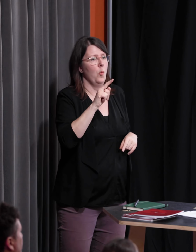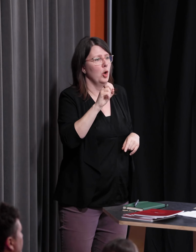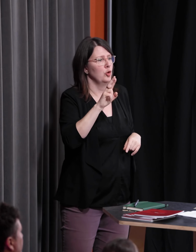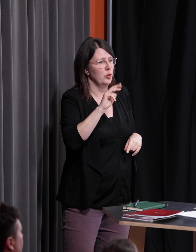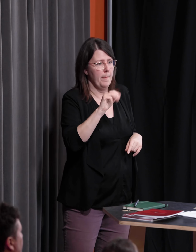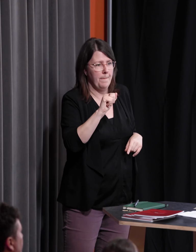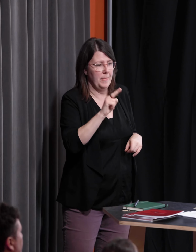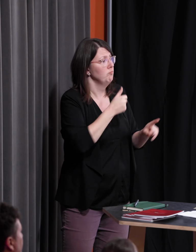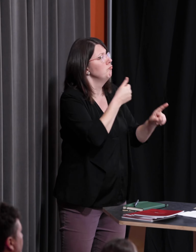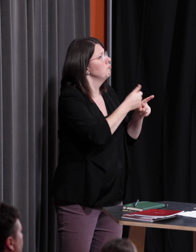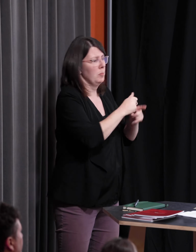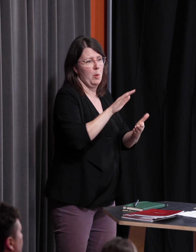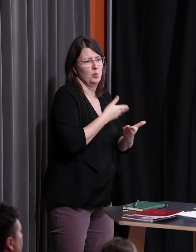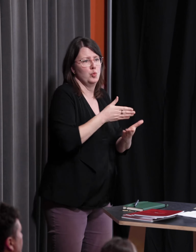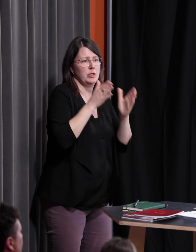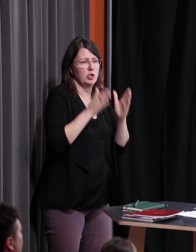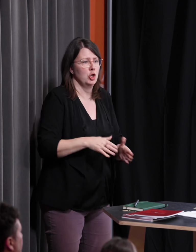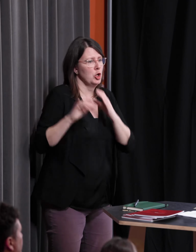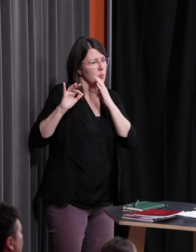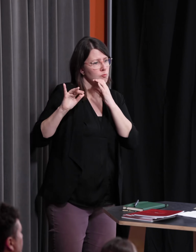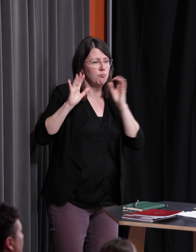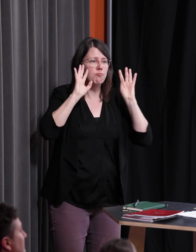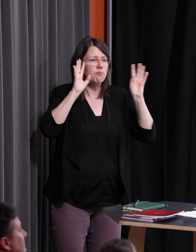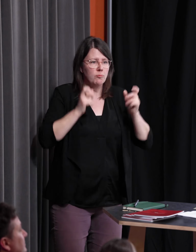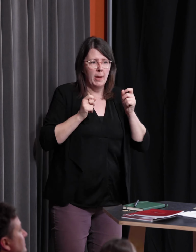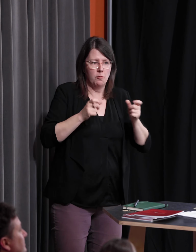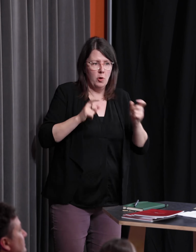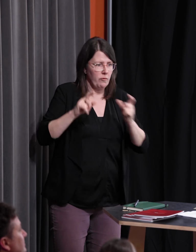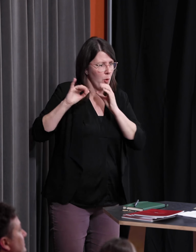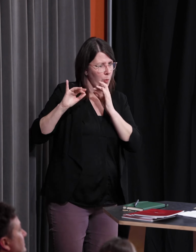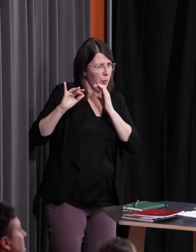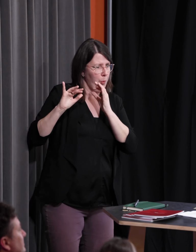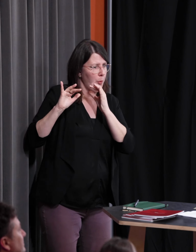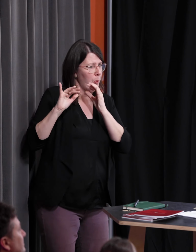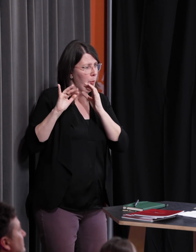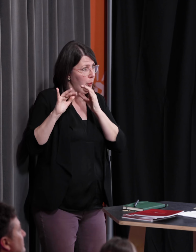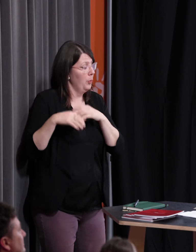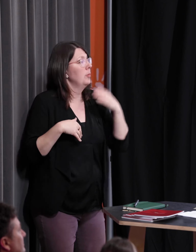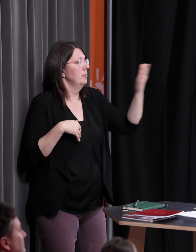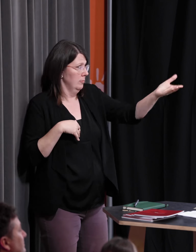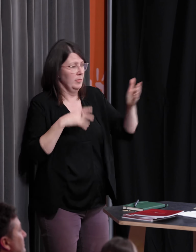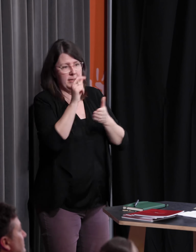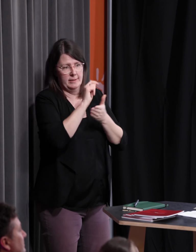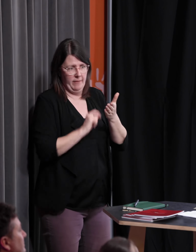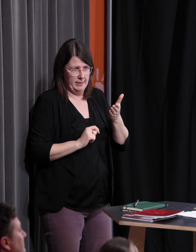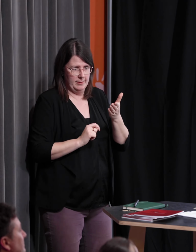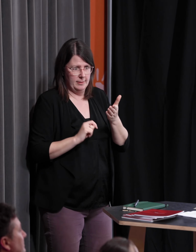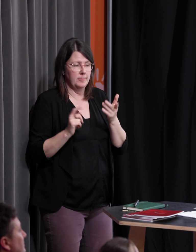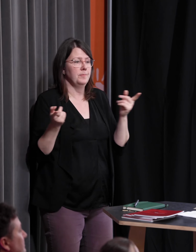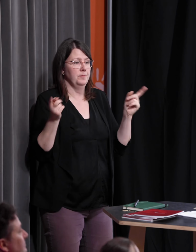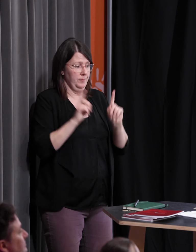So she's a flutist, improvisational flutist. And then we worked with Tiphaine, right?